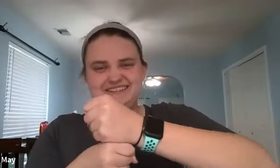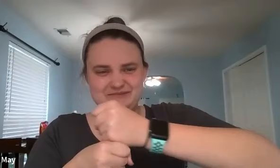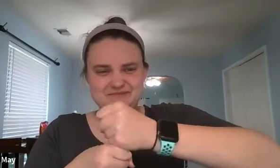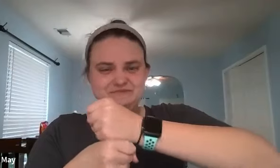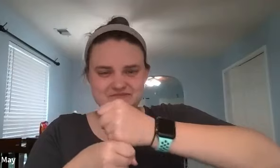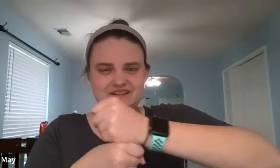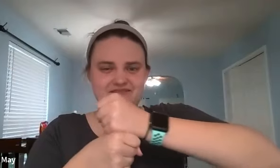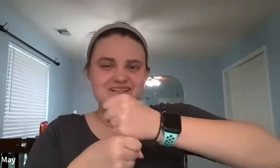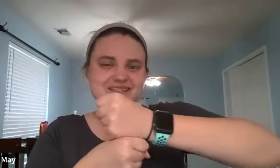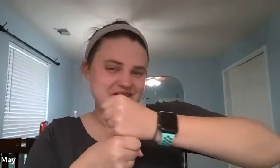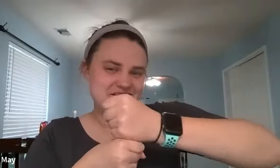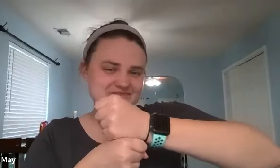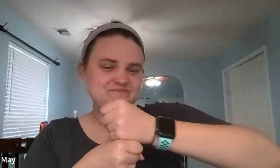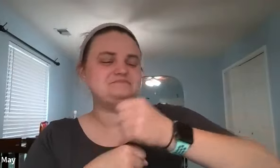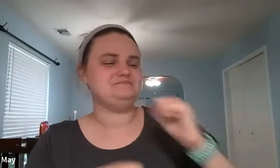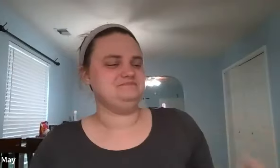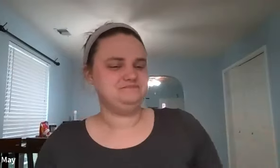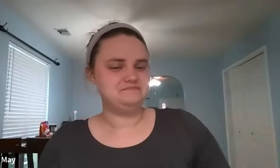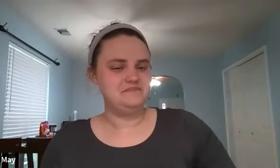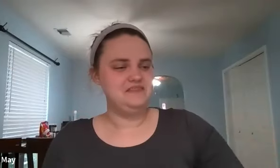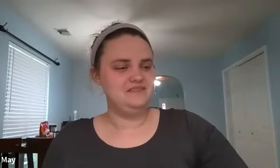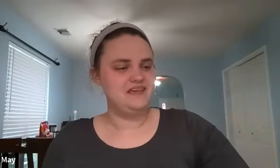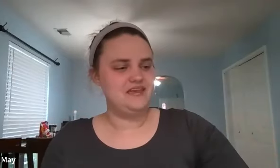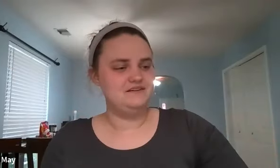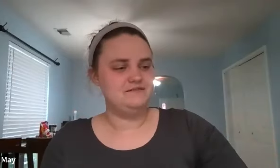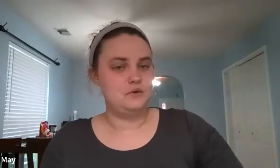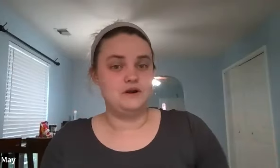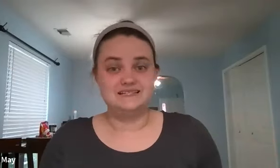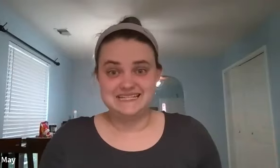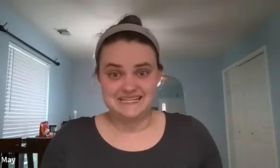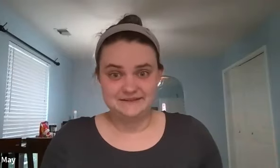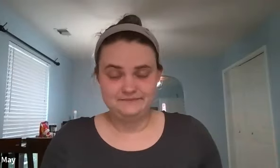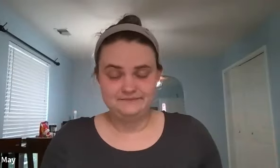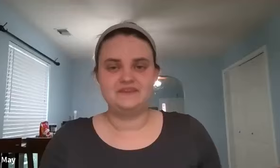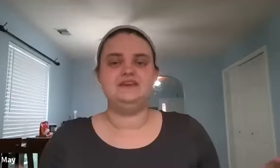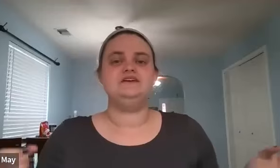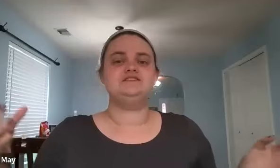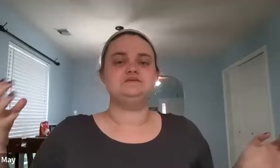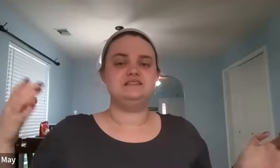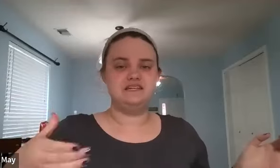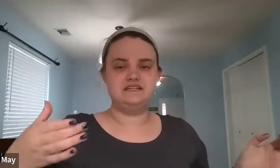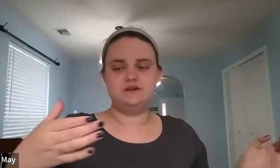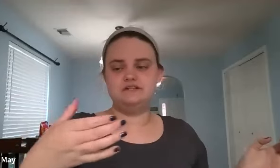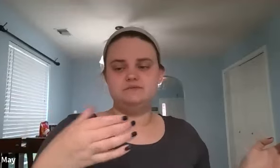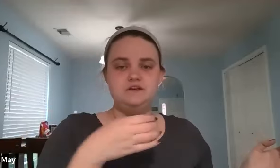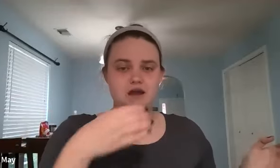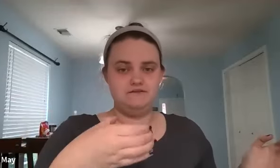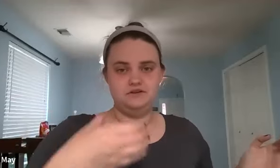So very similar. And then for tea. So tea is going to be, you have your little